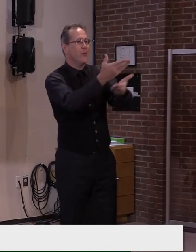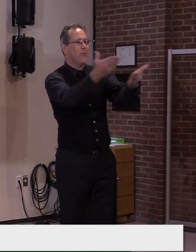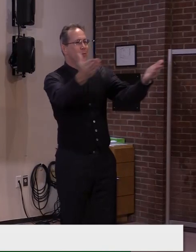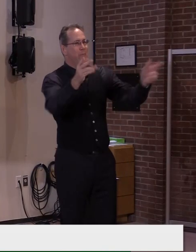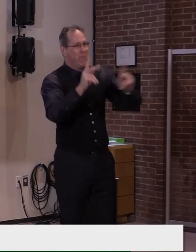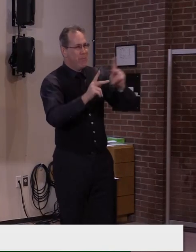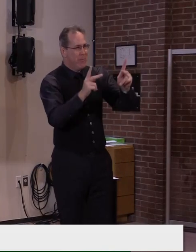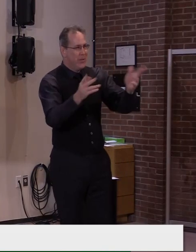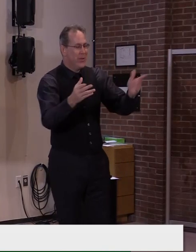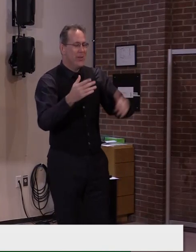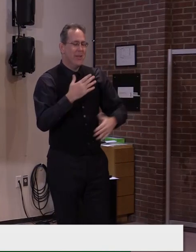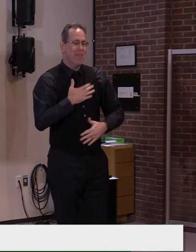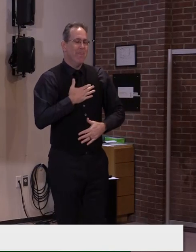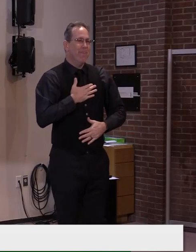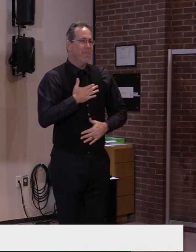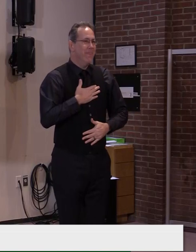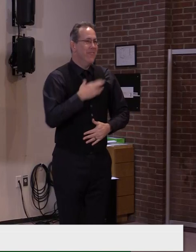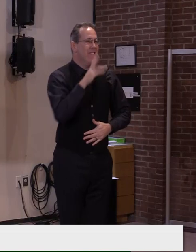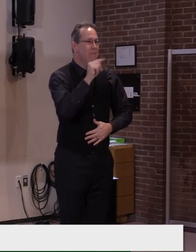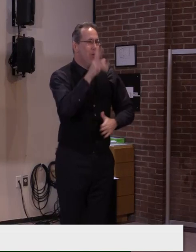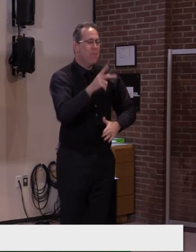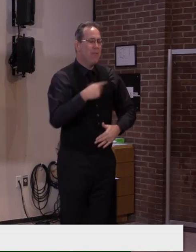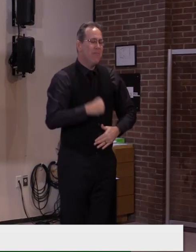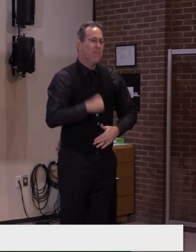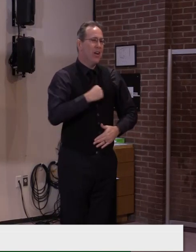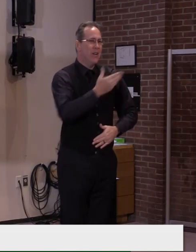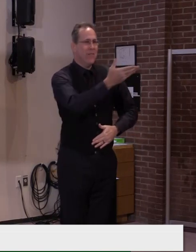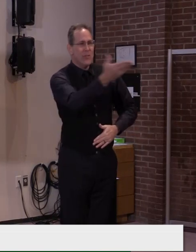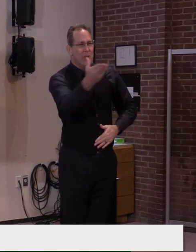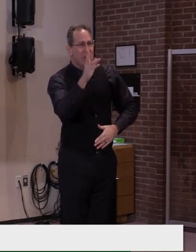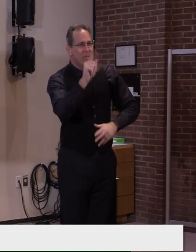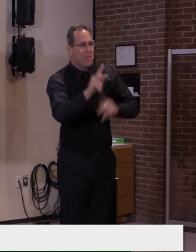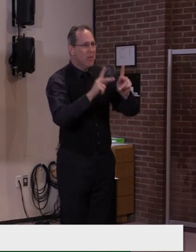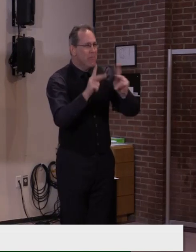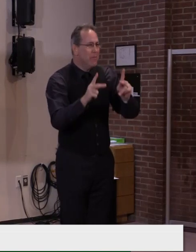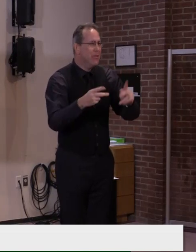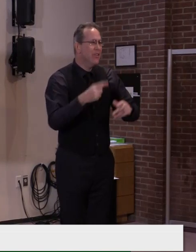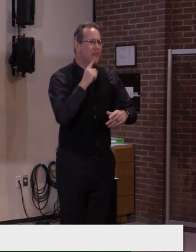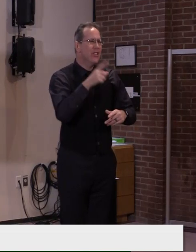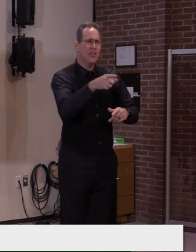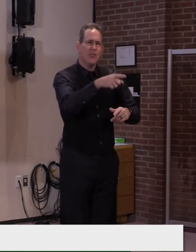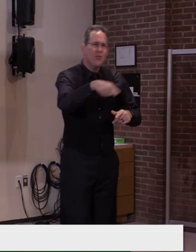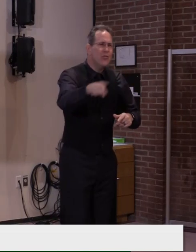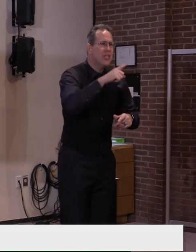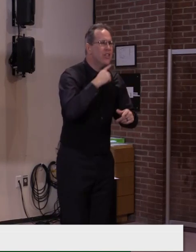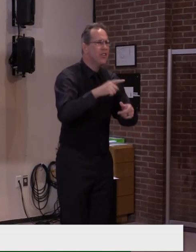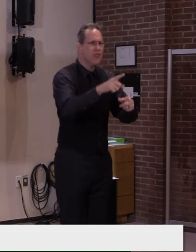Vermonter. You stuck together throughout the pandemic, and you continue to do so today